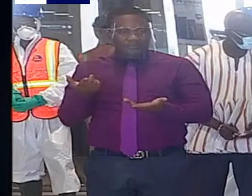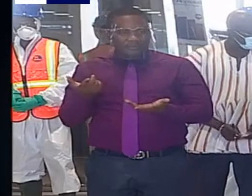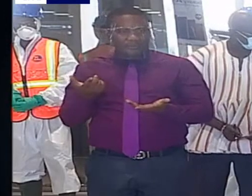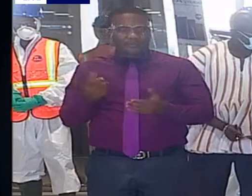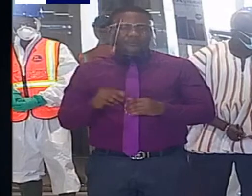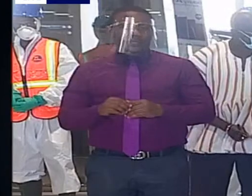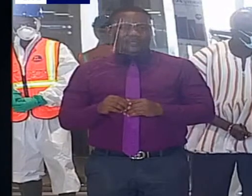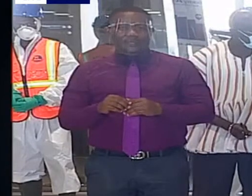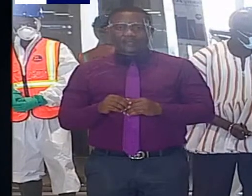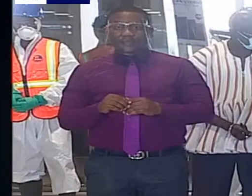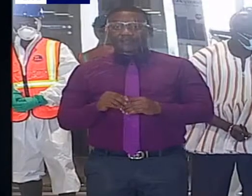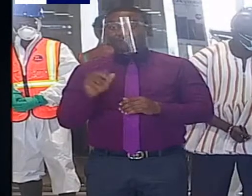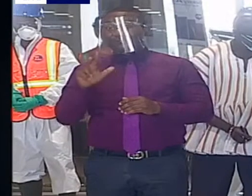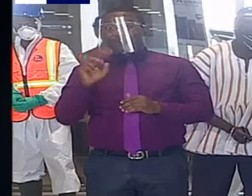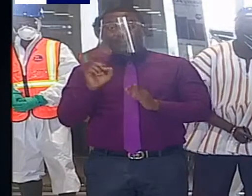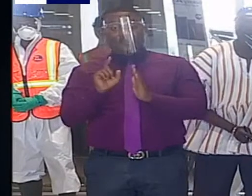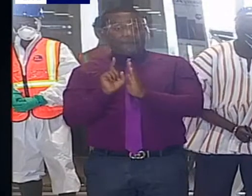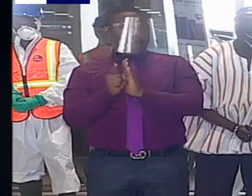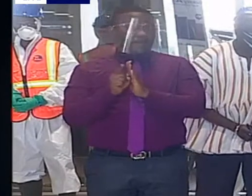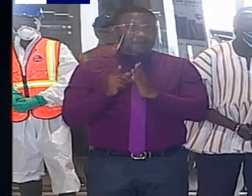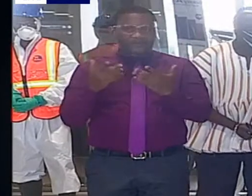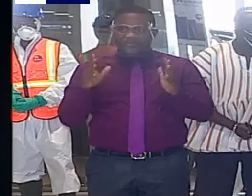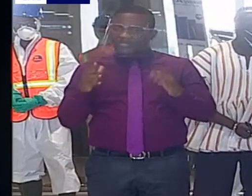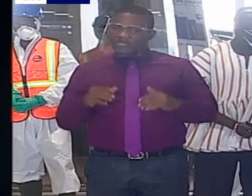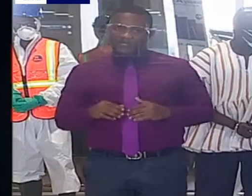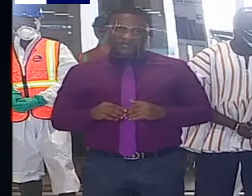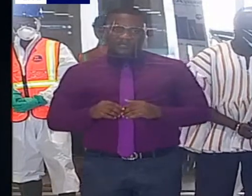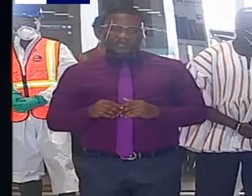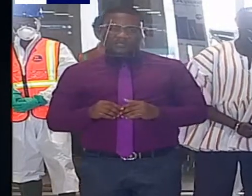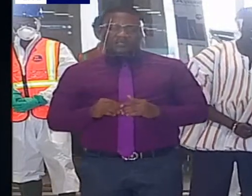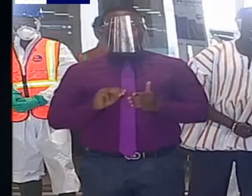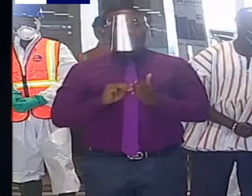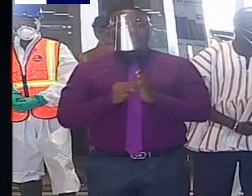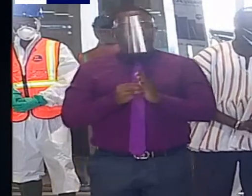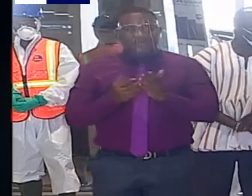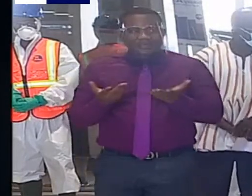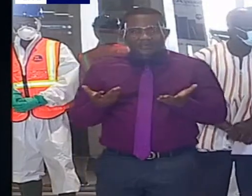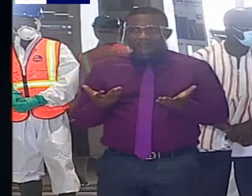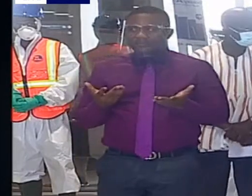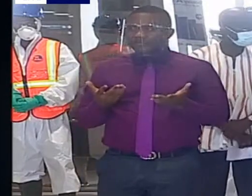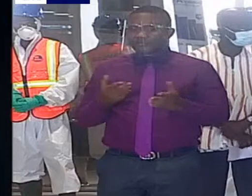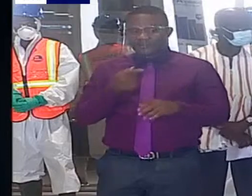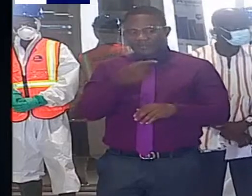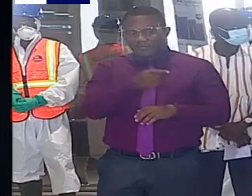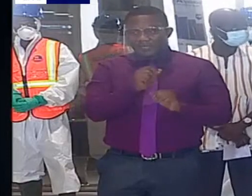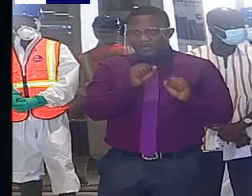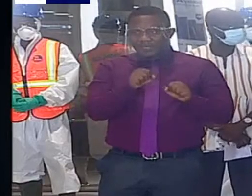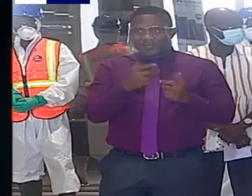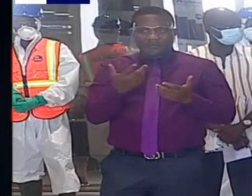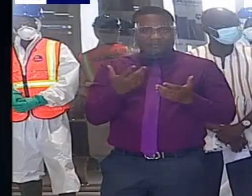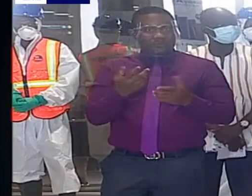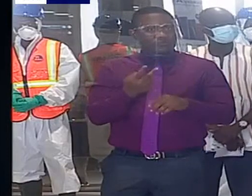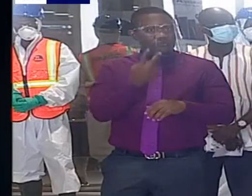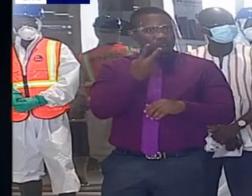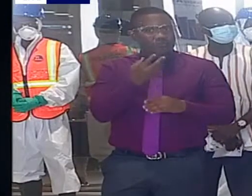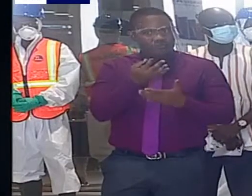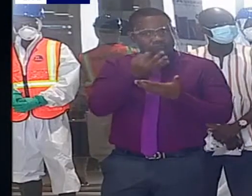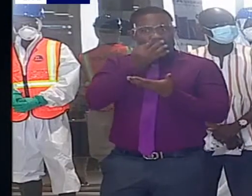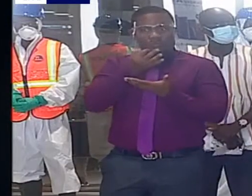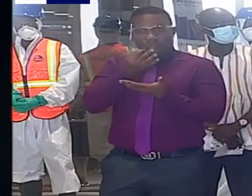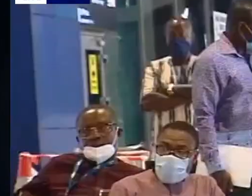30 seconds. 30 seconds means every minute, one station can take 2 samples.